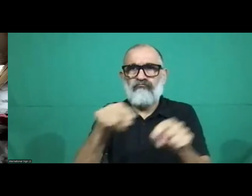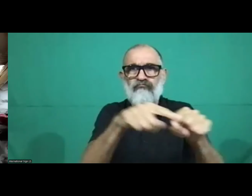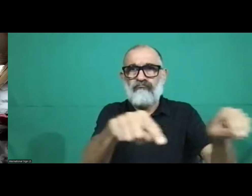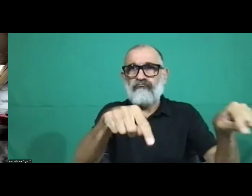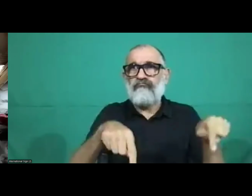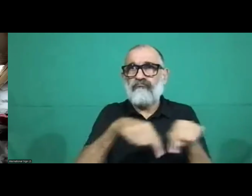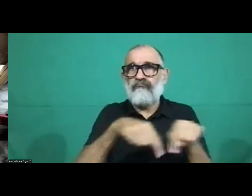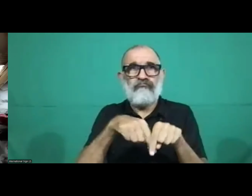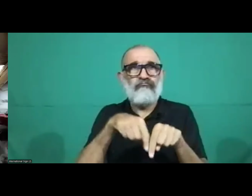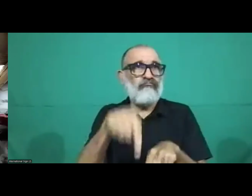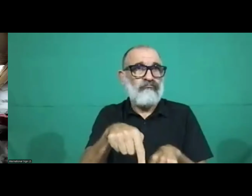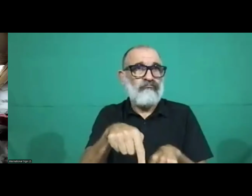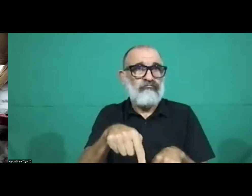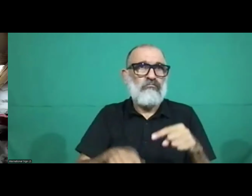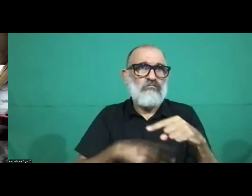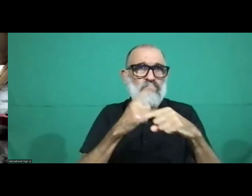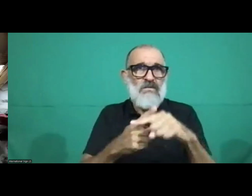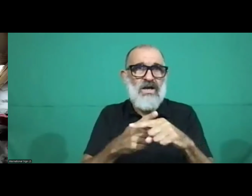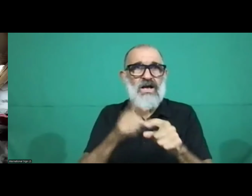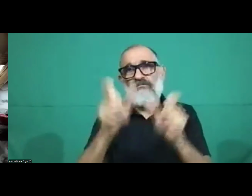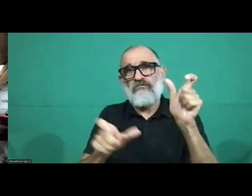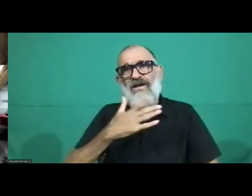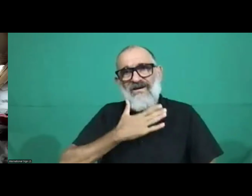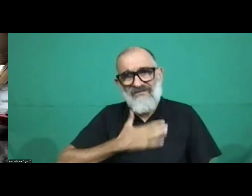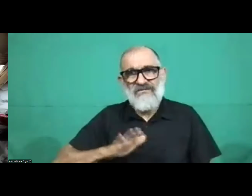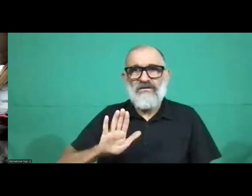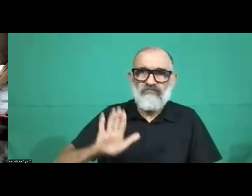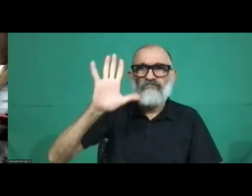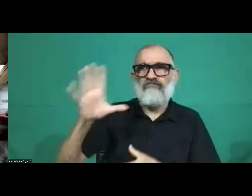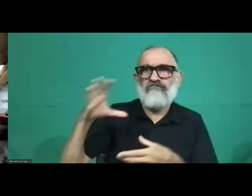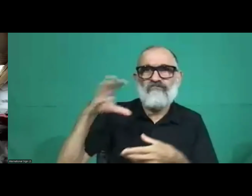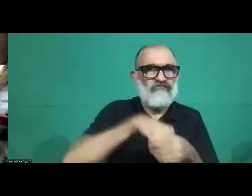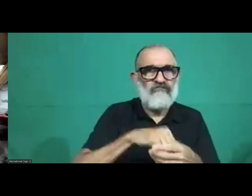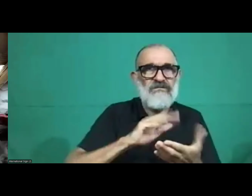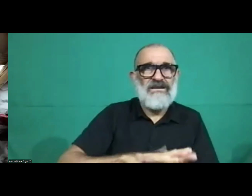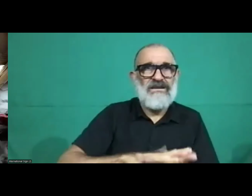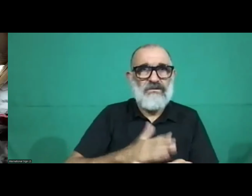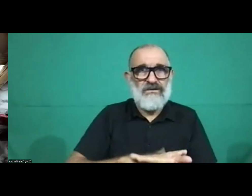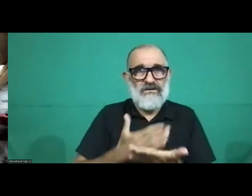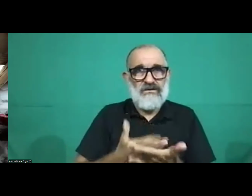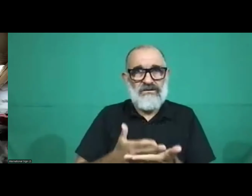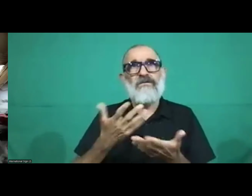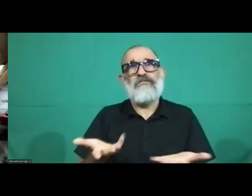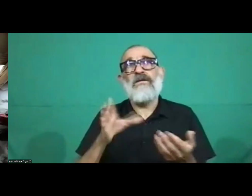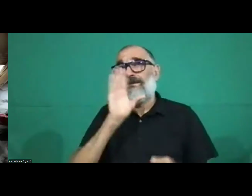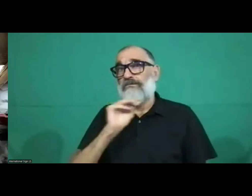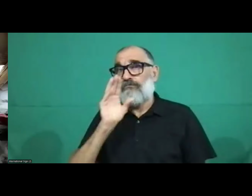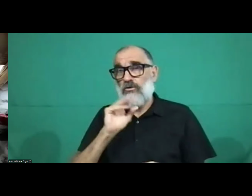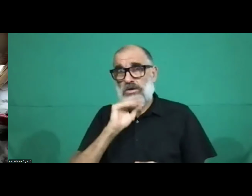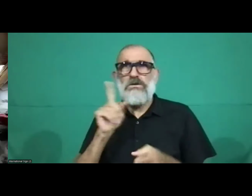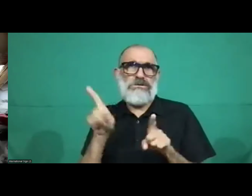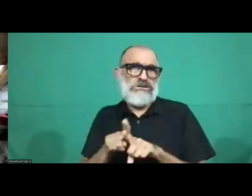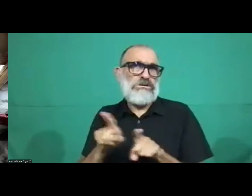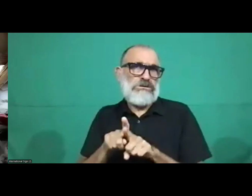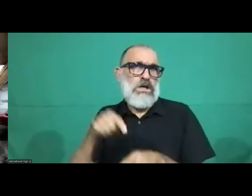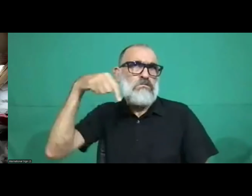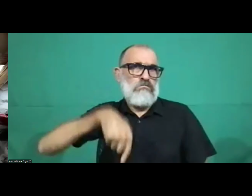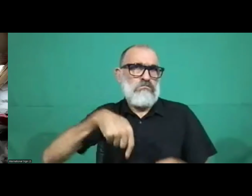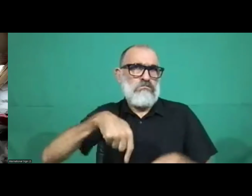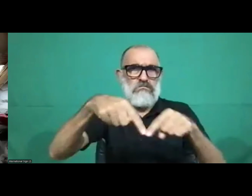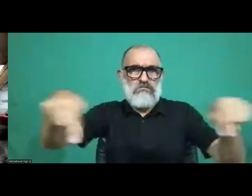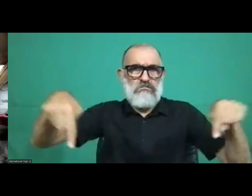regularly to make sure that whatever is being shared in the chat is also a part of the meeting as we move along. Also, please, a kind